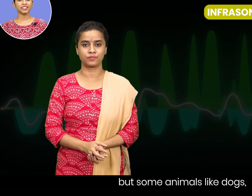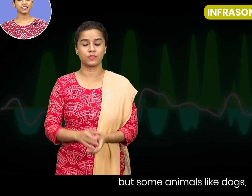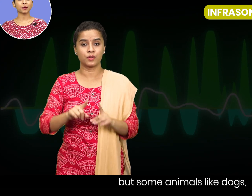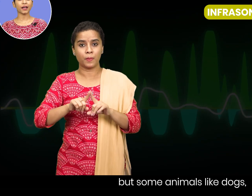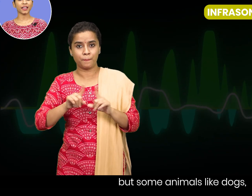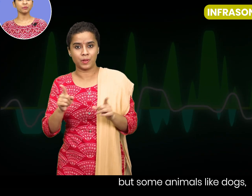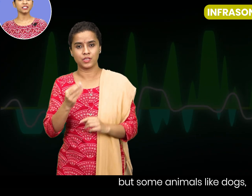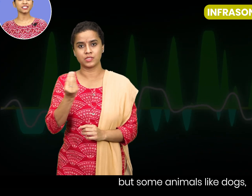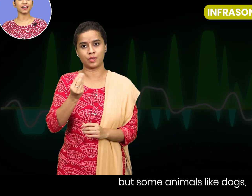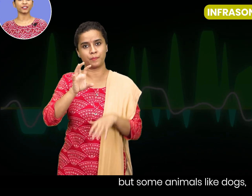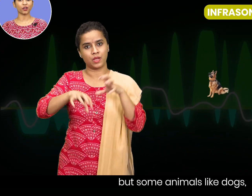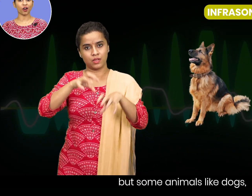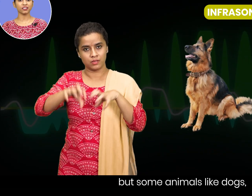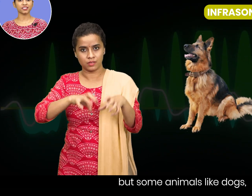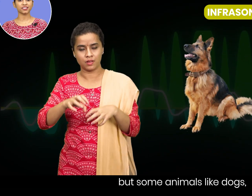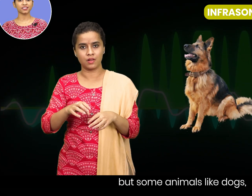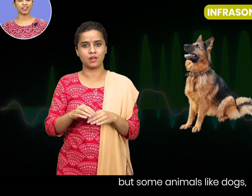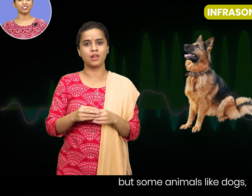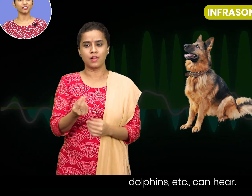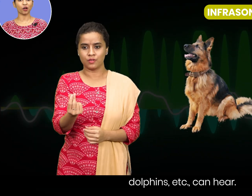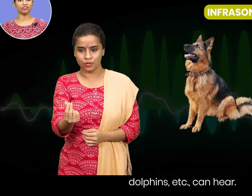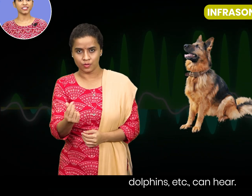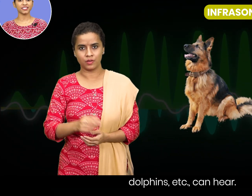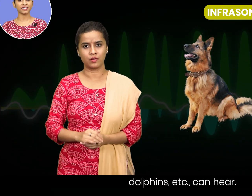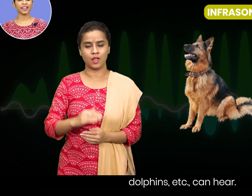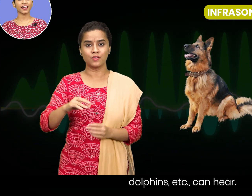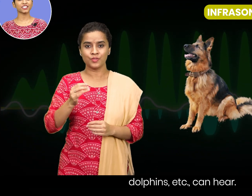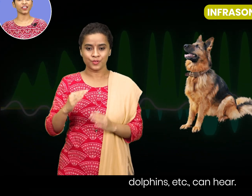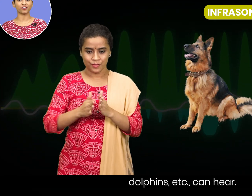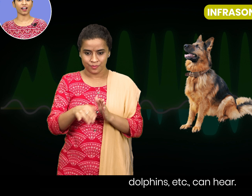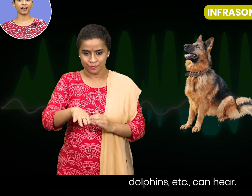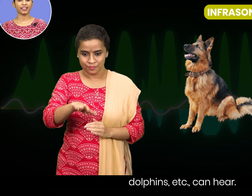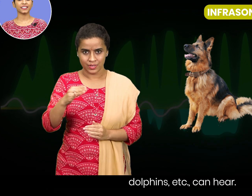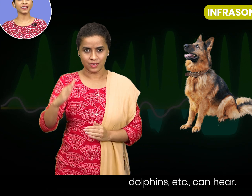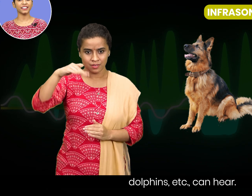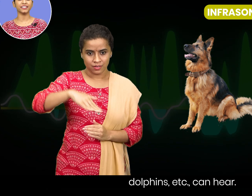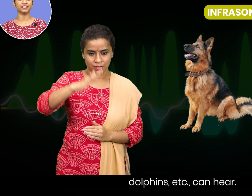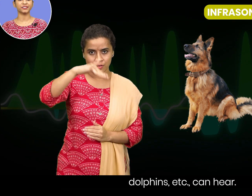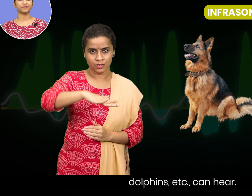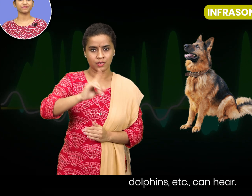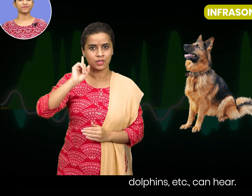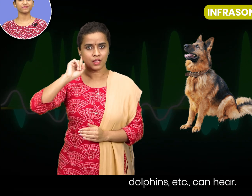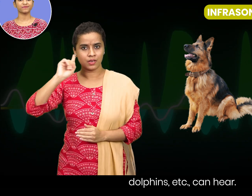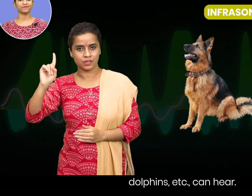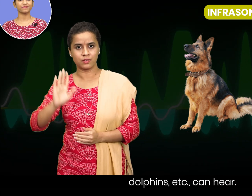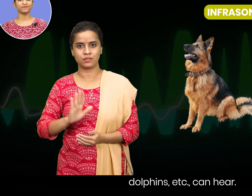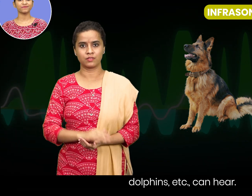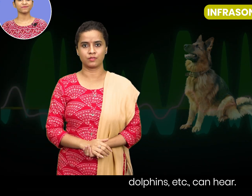but some animals like dogs, dolphins, etc. can hear.